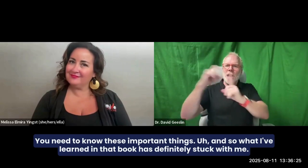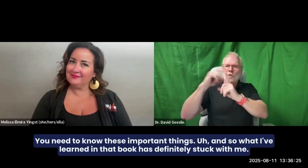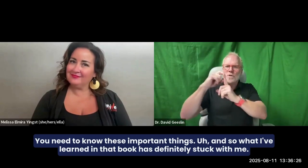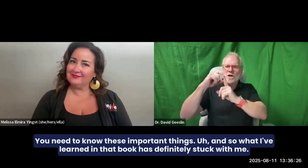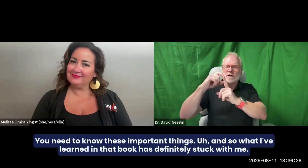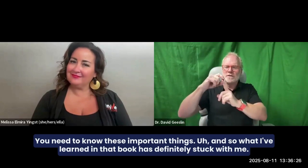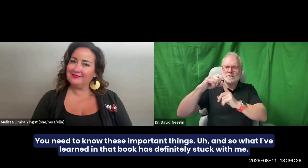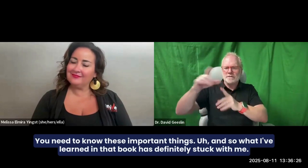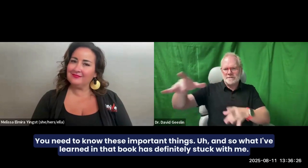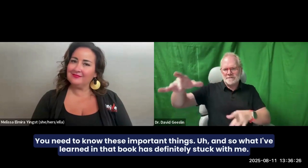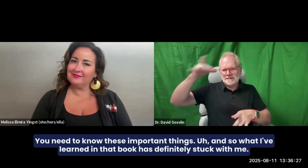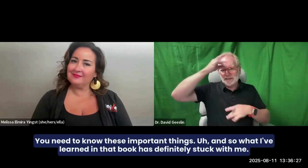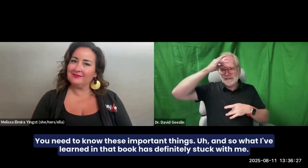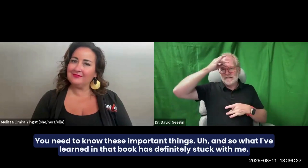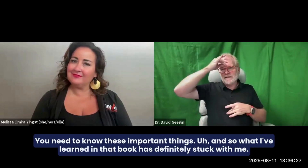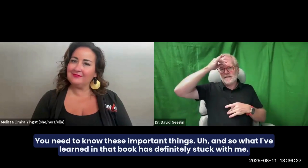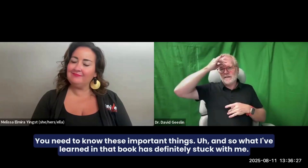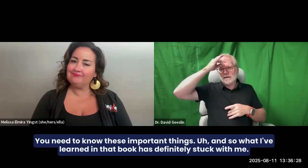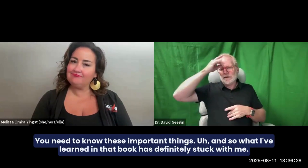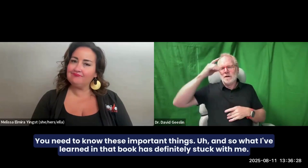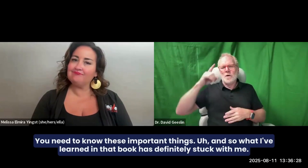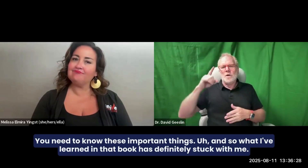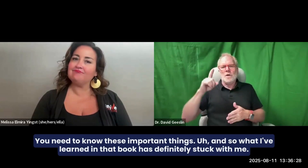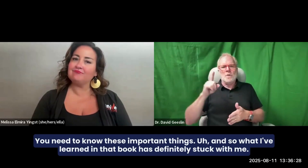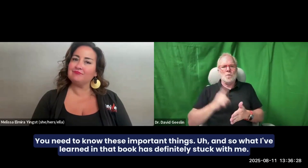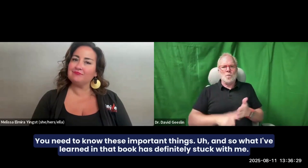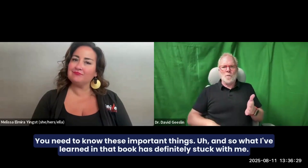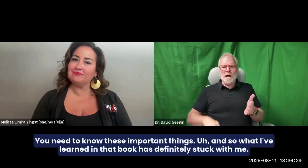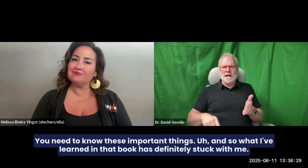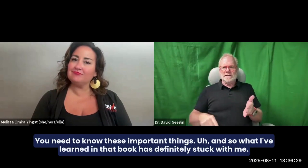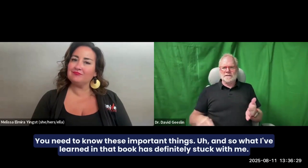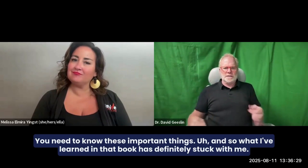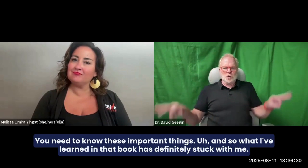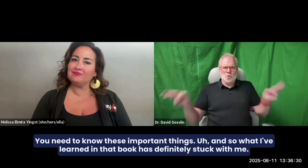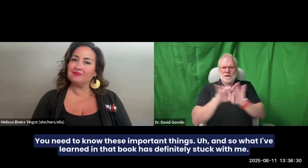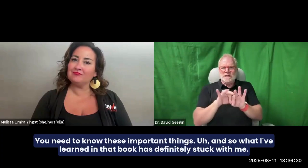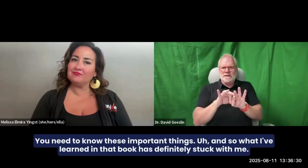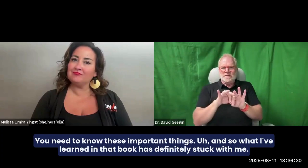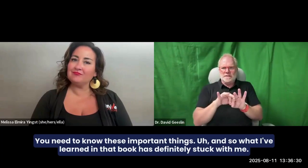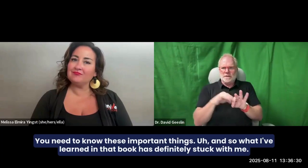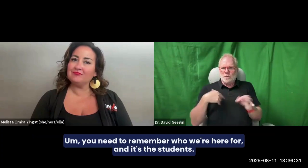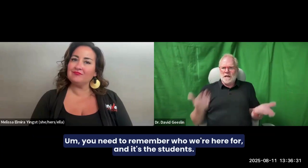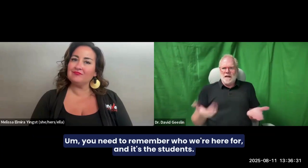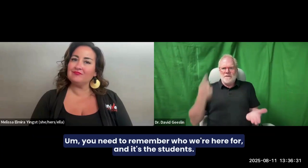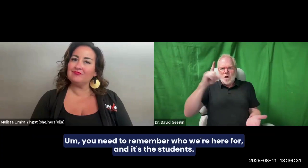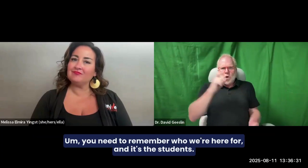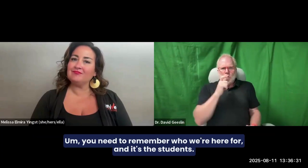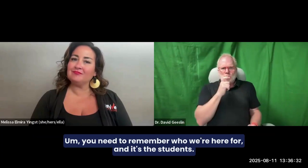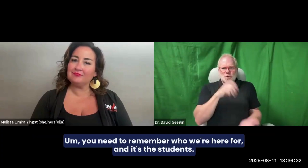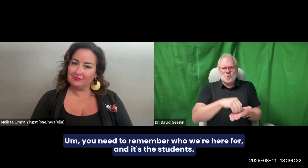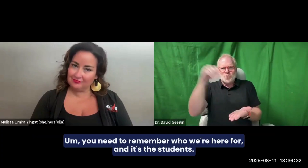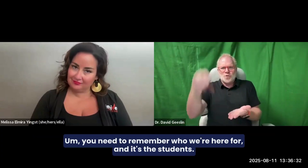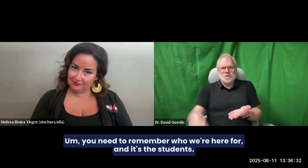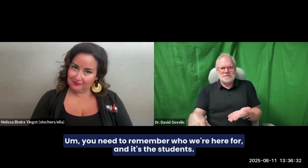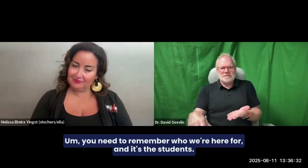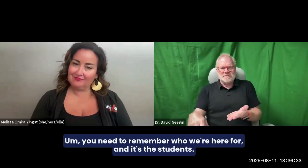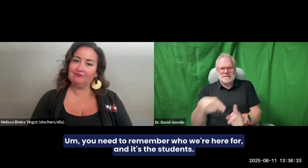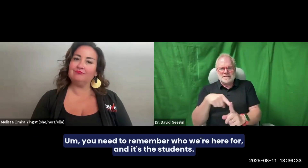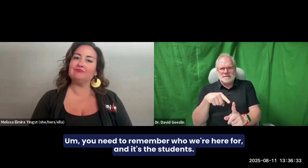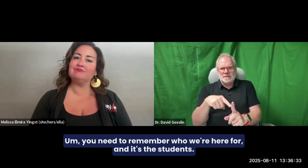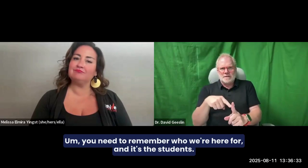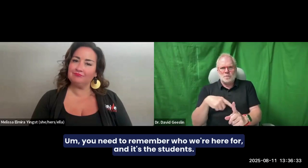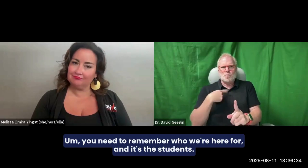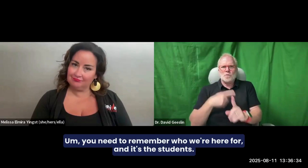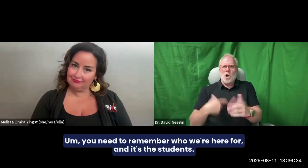to know these important things. And so what I've learned in that book has definitely stuck with me. Um, you